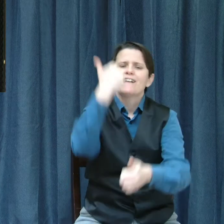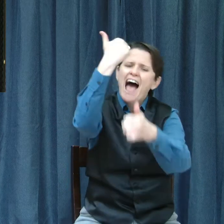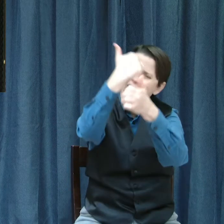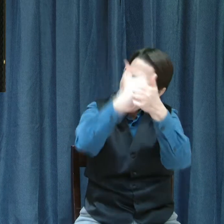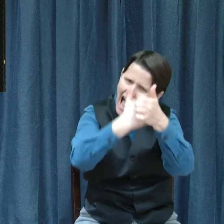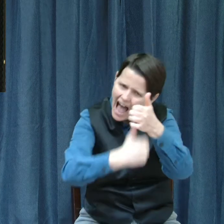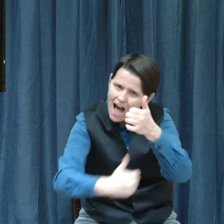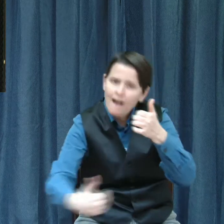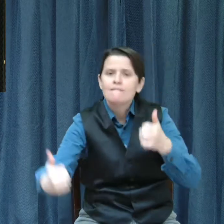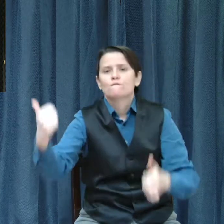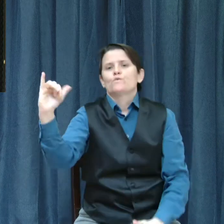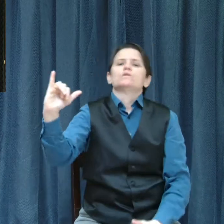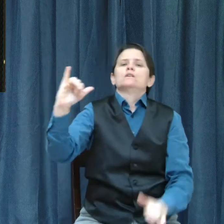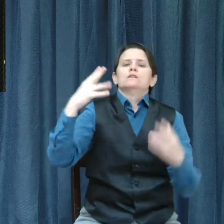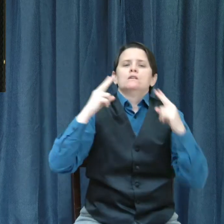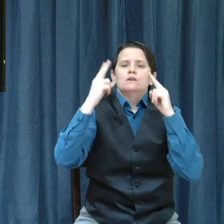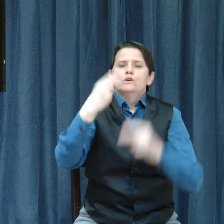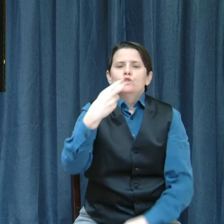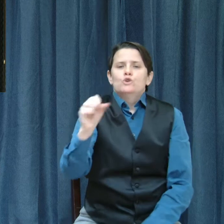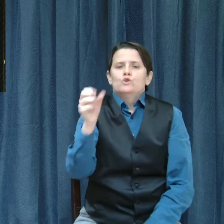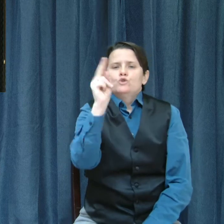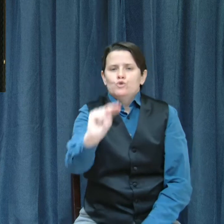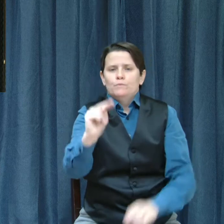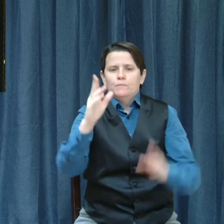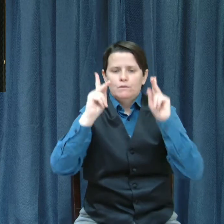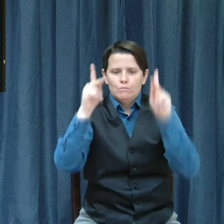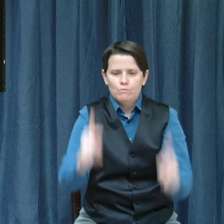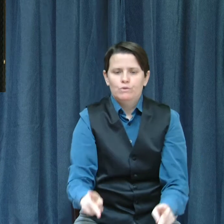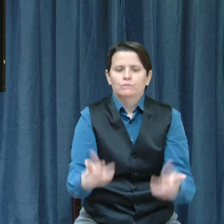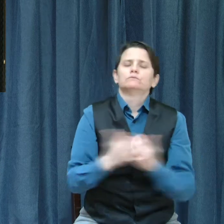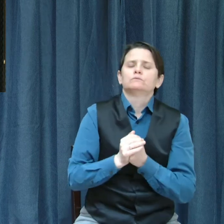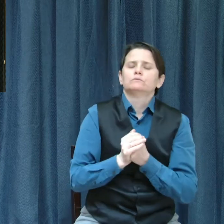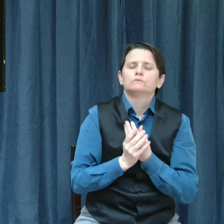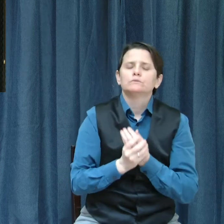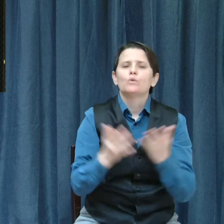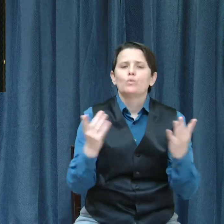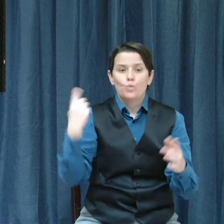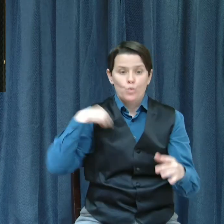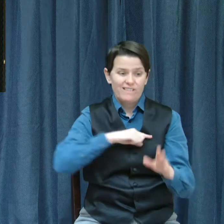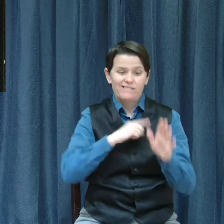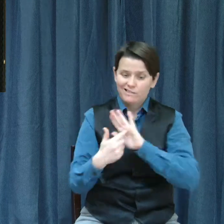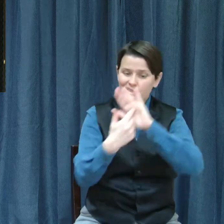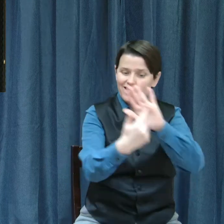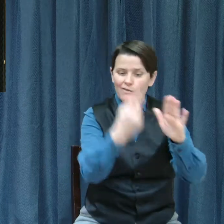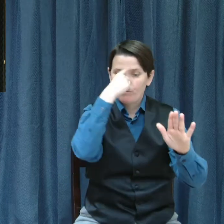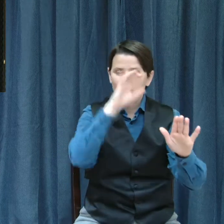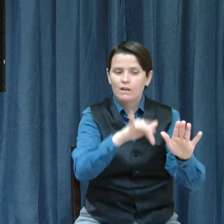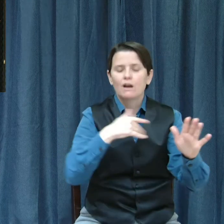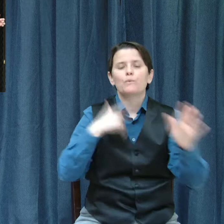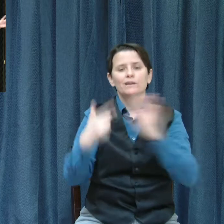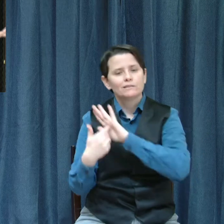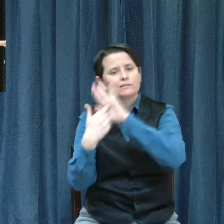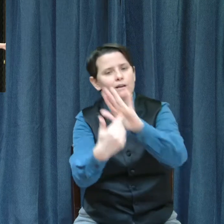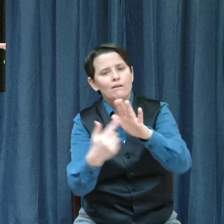that. We stand for it. We have stood for it for a long time, and we get to stand for it, ever evolving